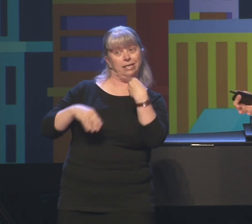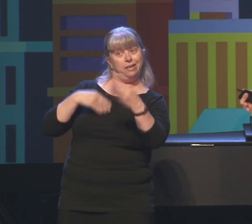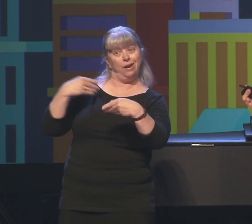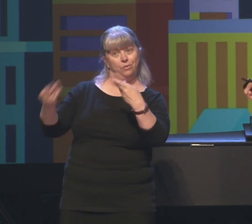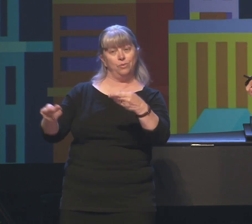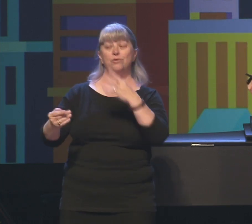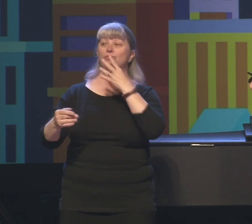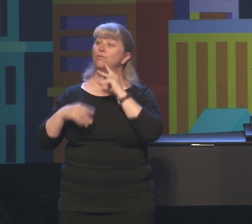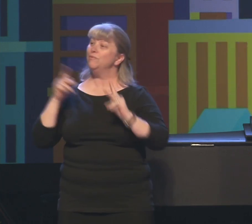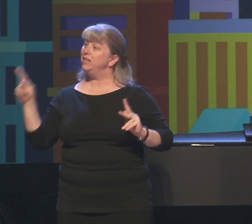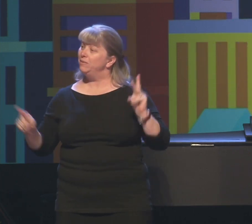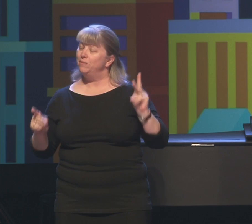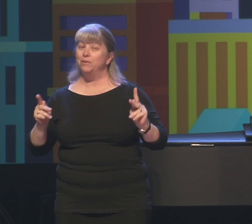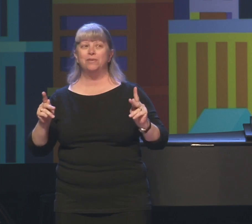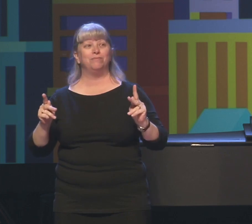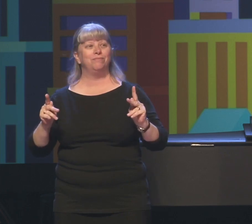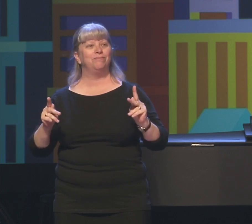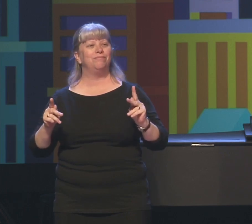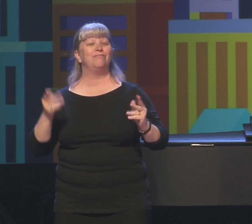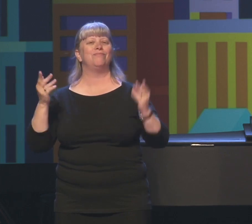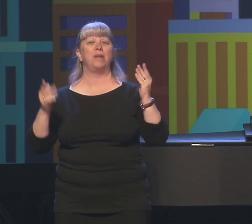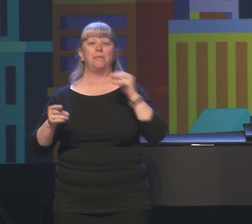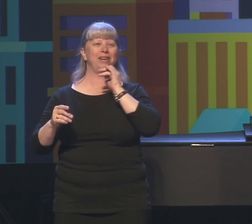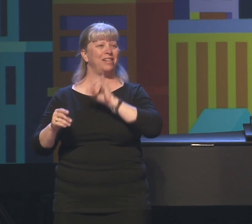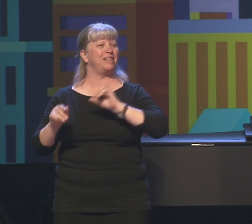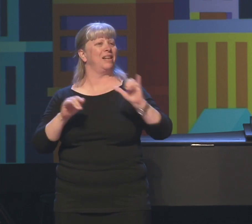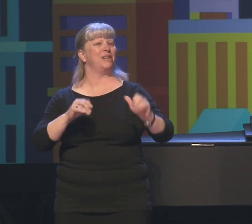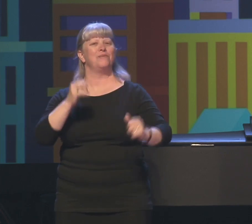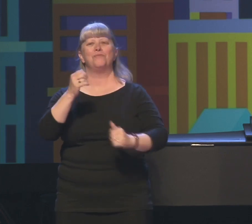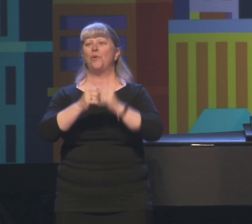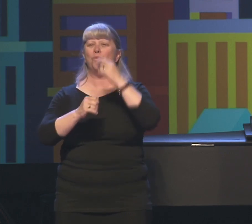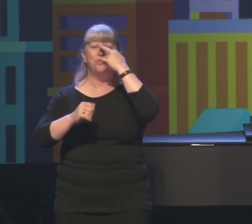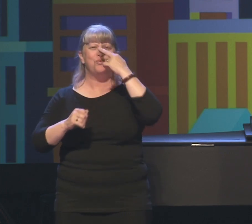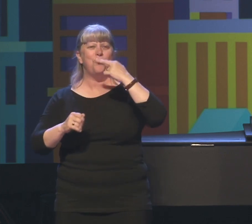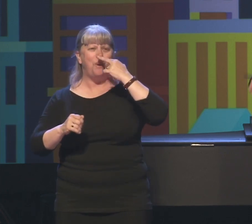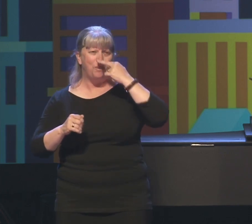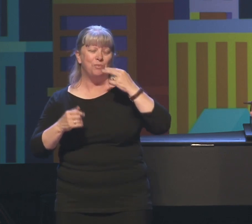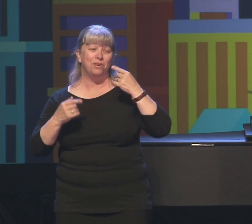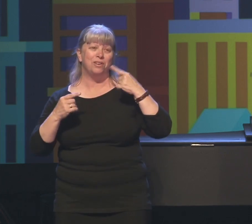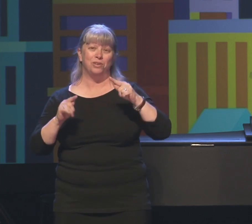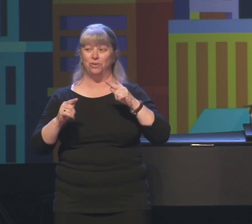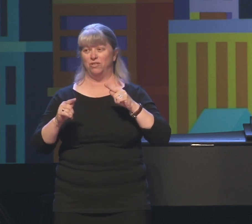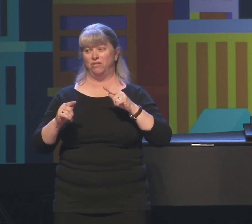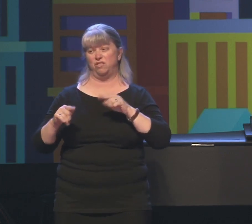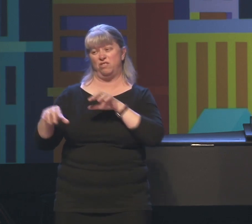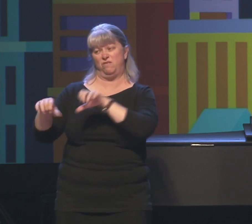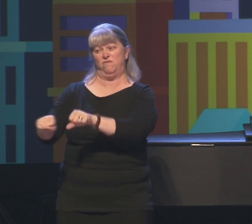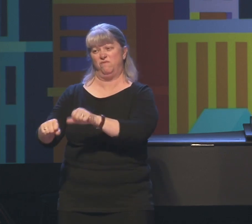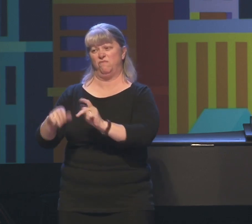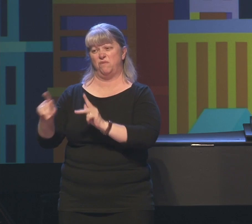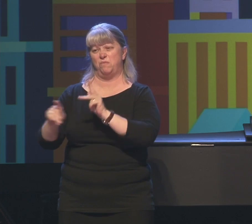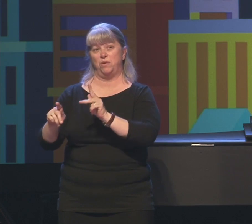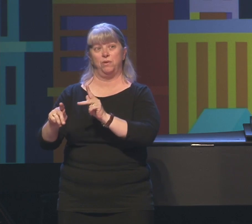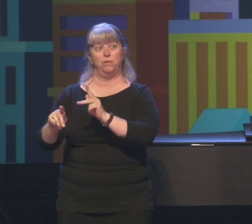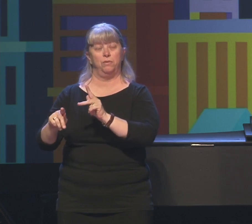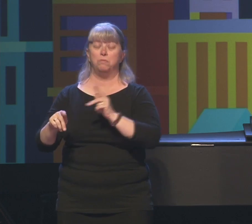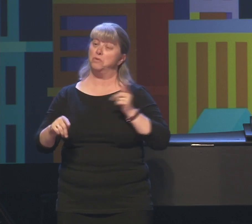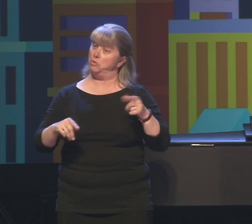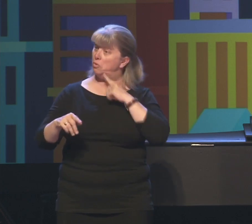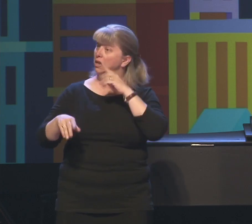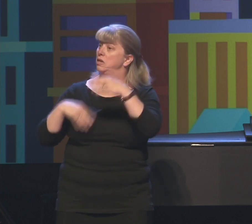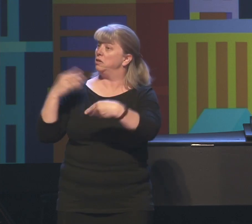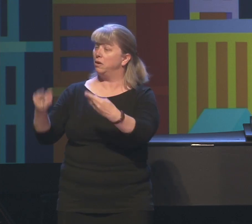the Jewish people, which was probably unlike most Romans toward the occupied people. And so